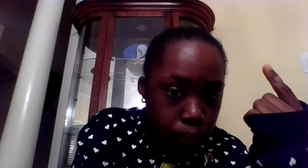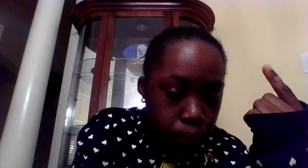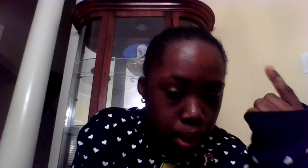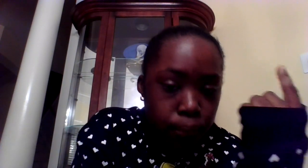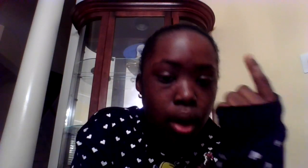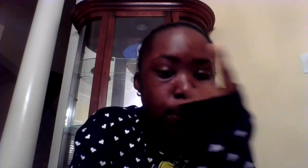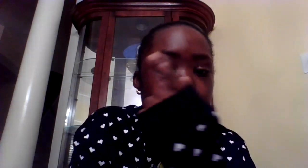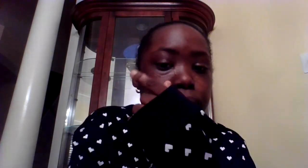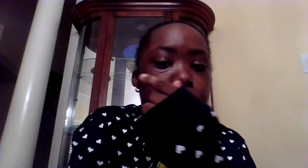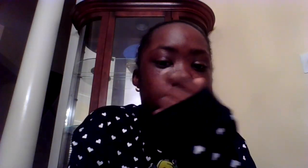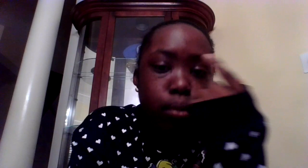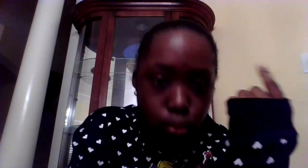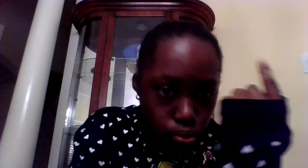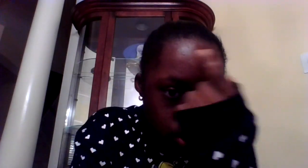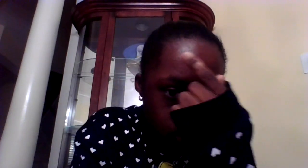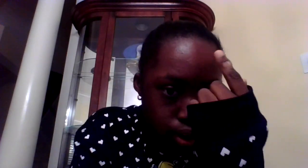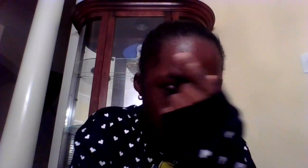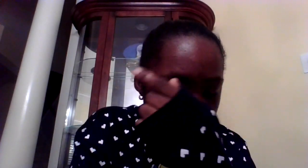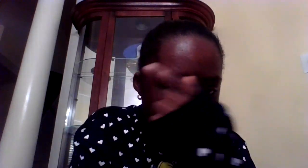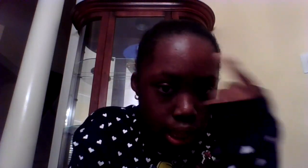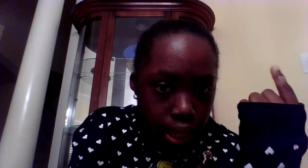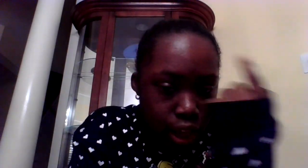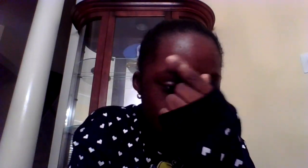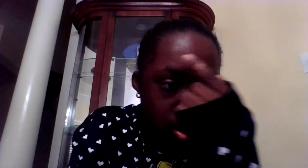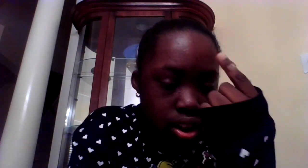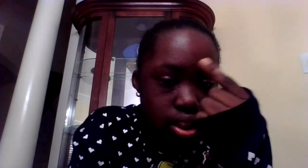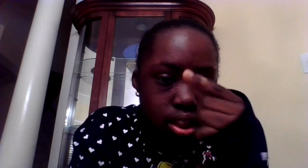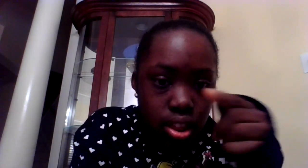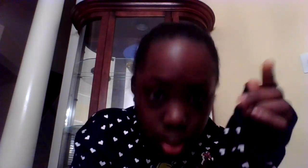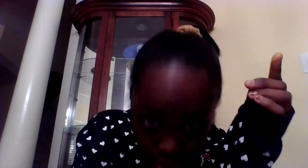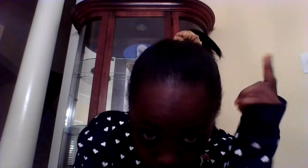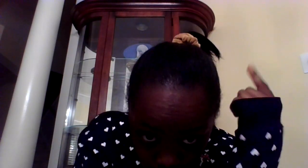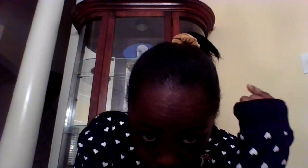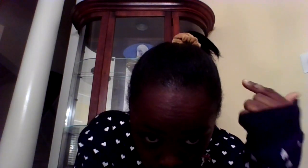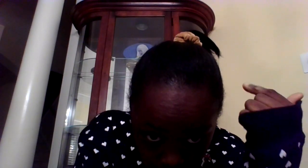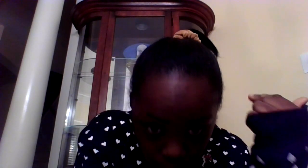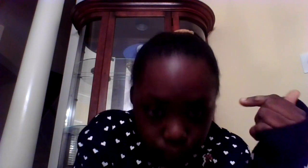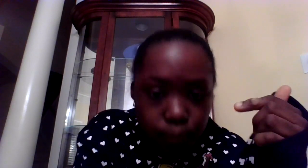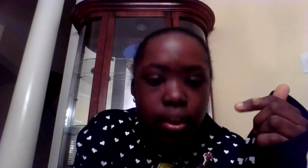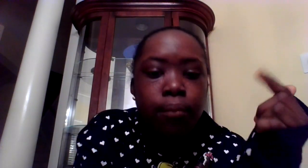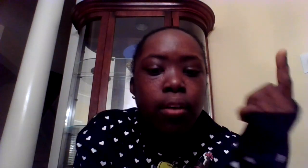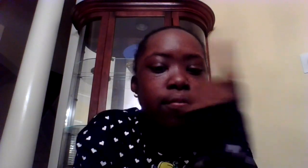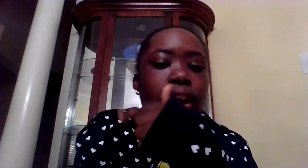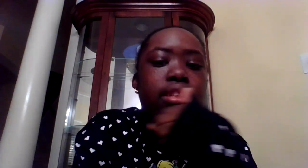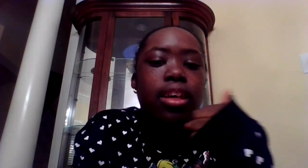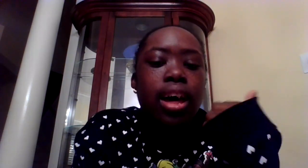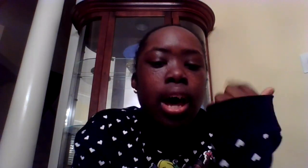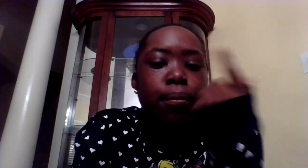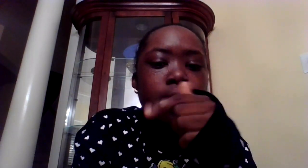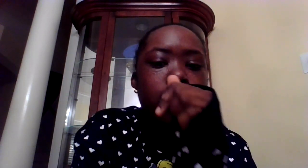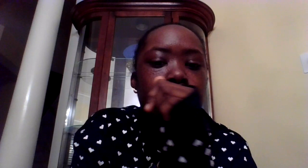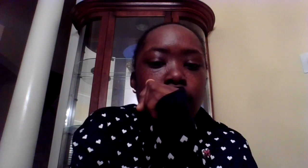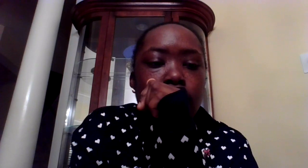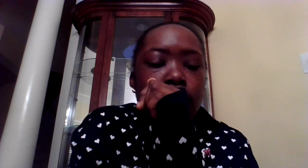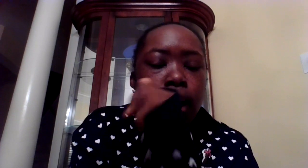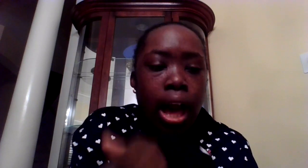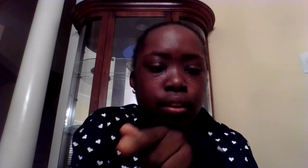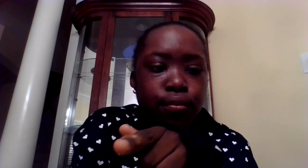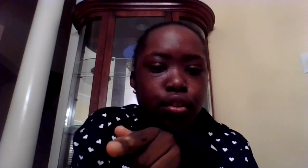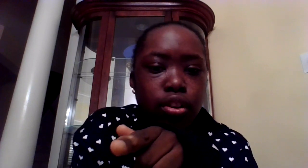My mom put cream my edges, yeah. In my face, I put alcohol.